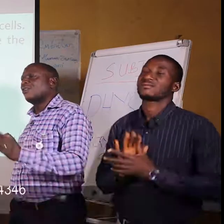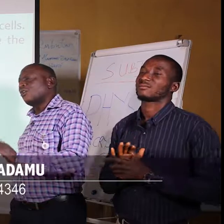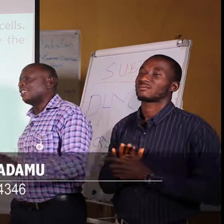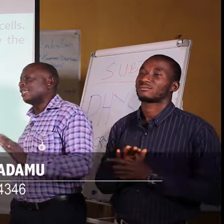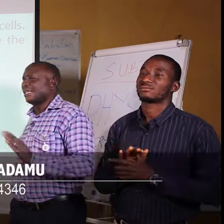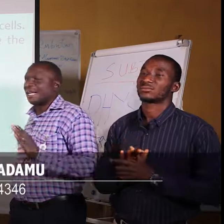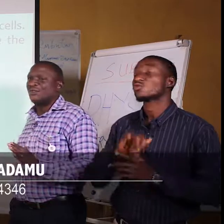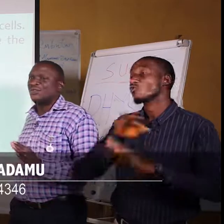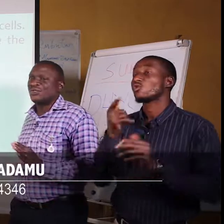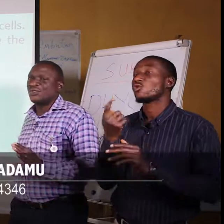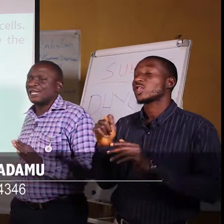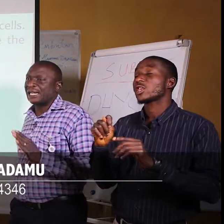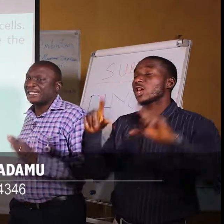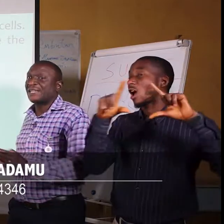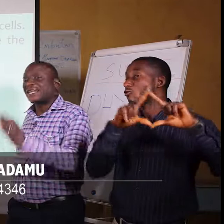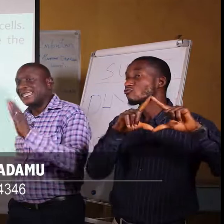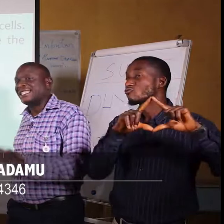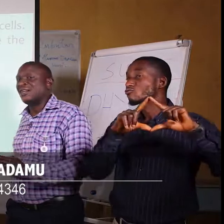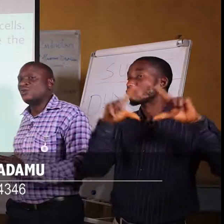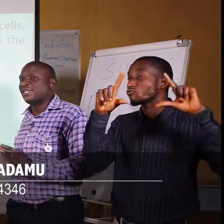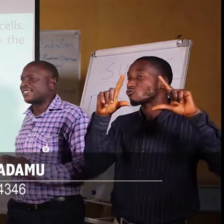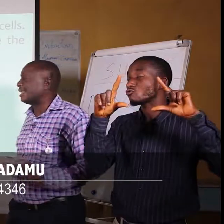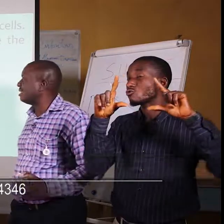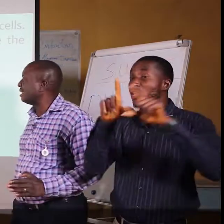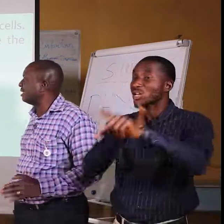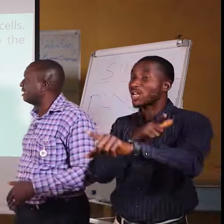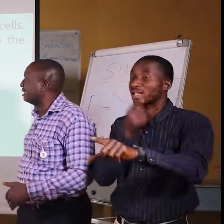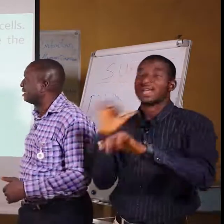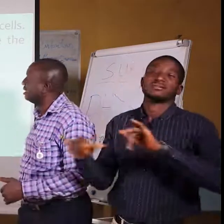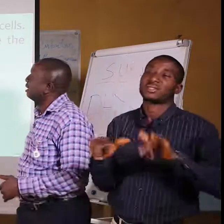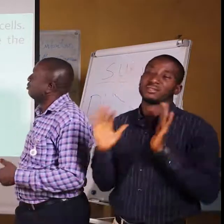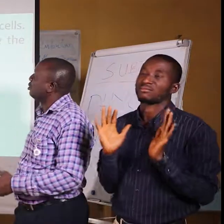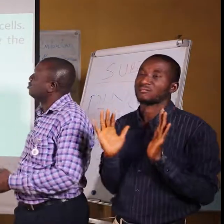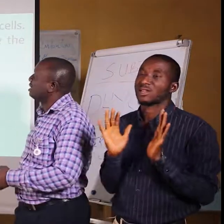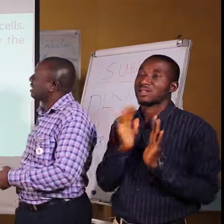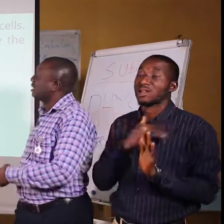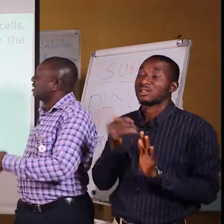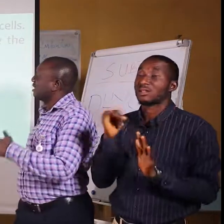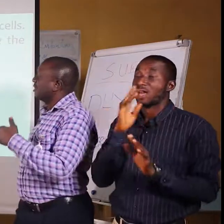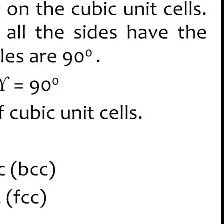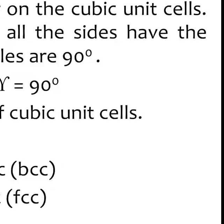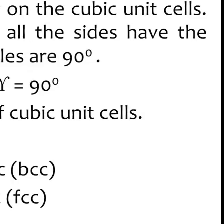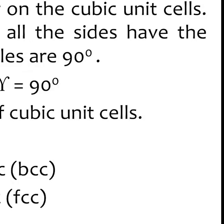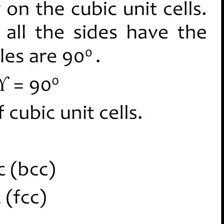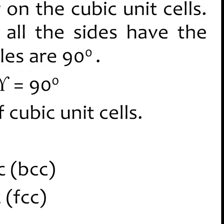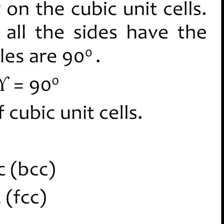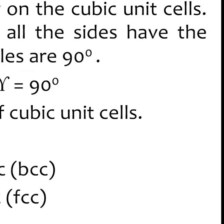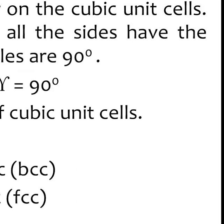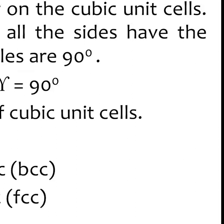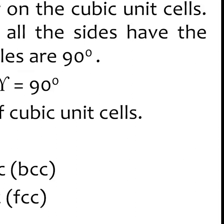same, all the angles are the same, and each angle is 90 degrees, which means that small